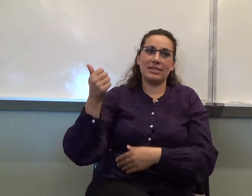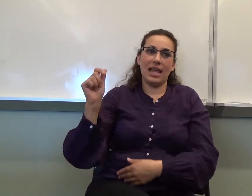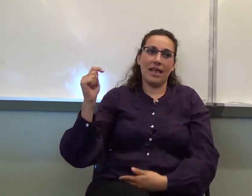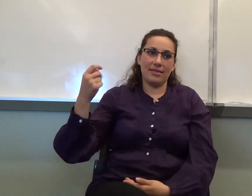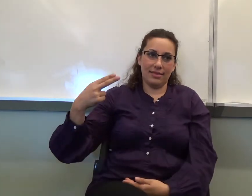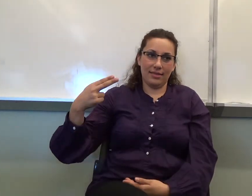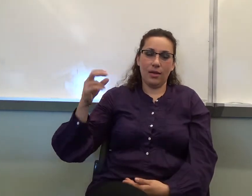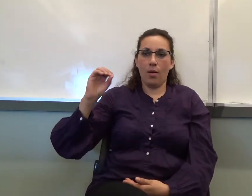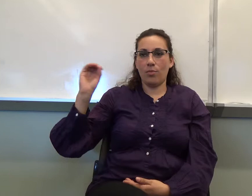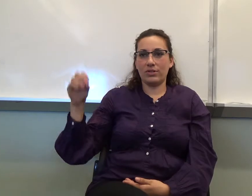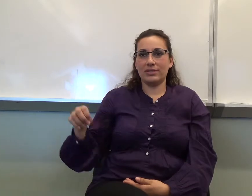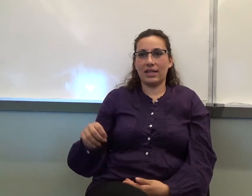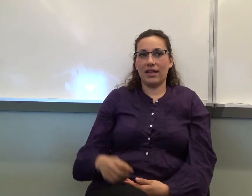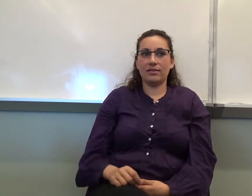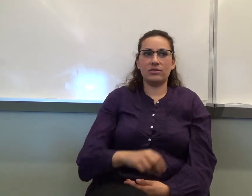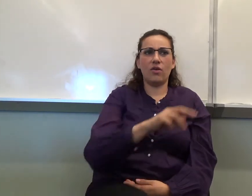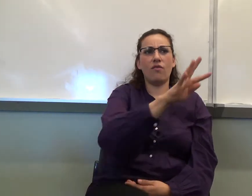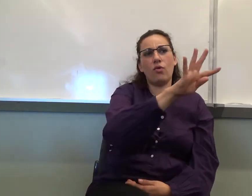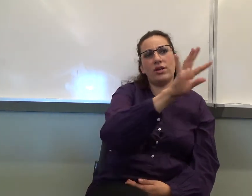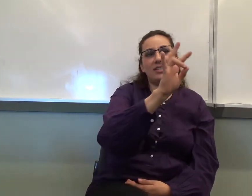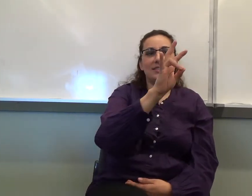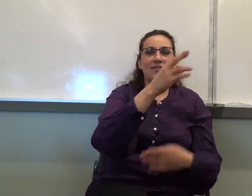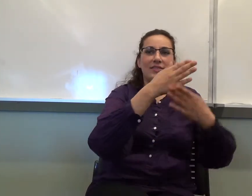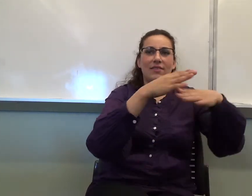What are the 47 divided by 60 is what?